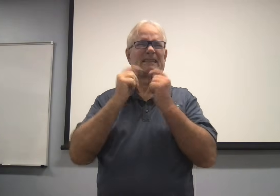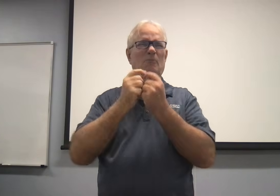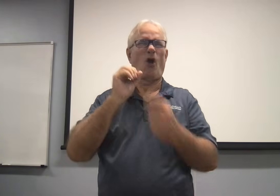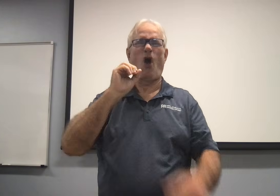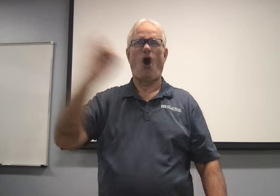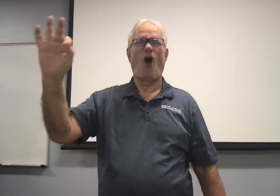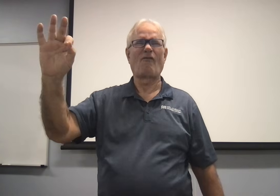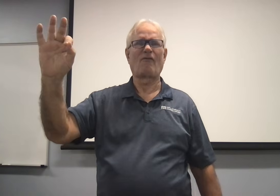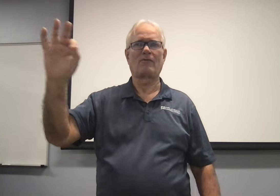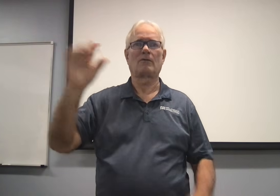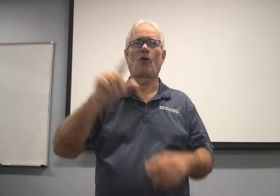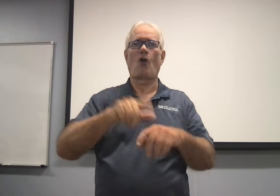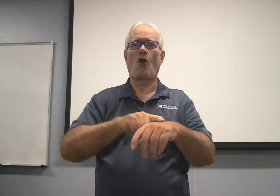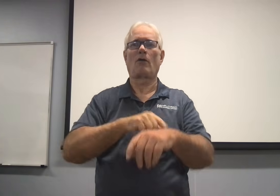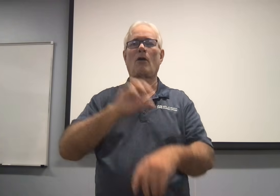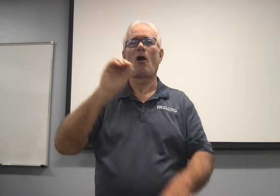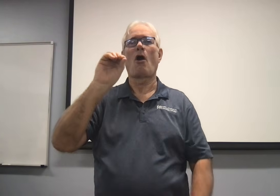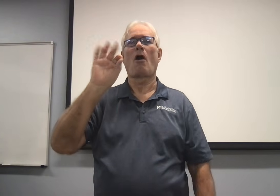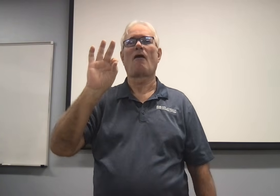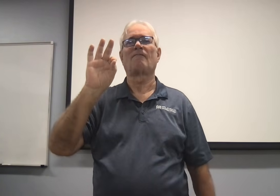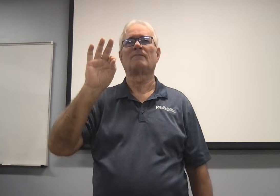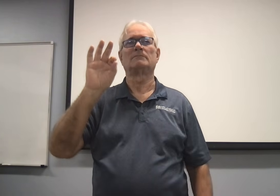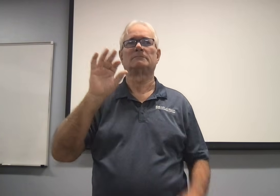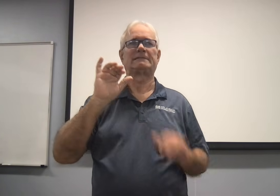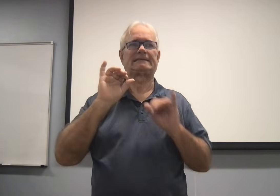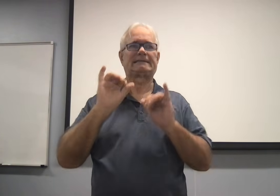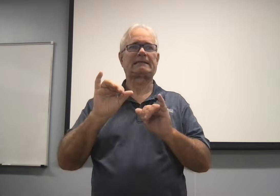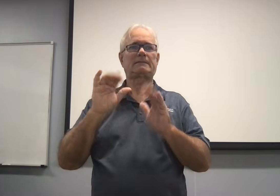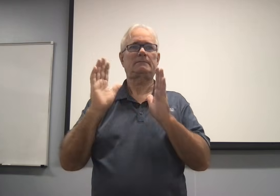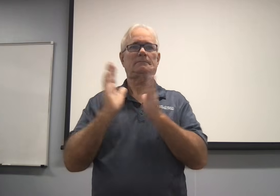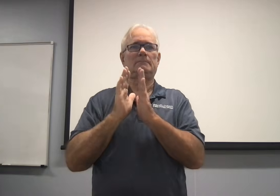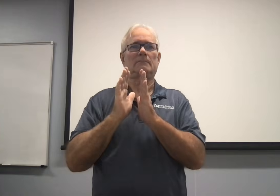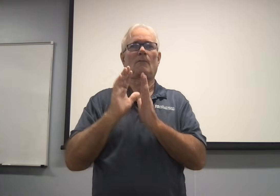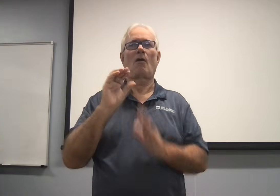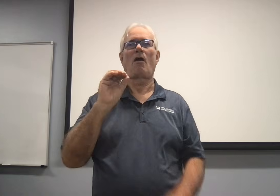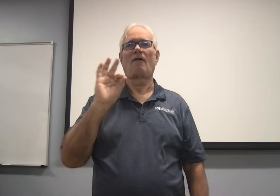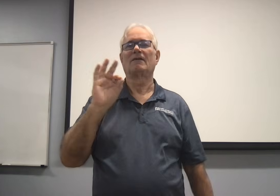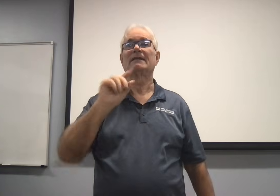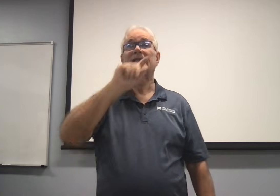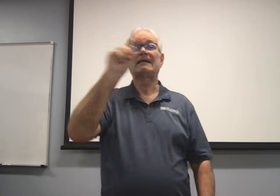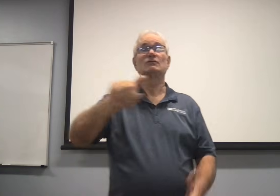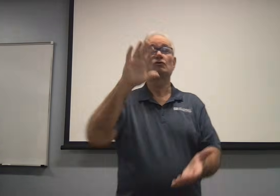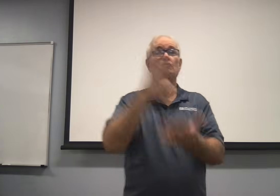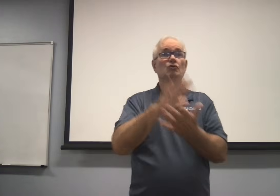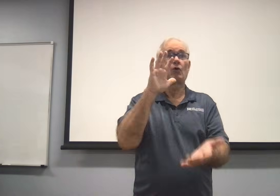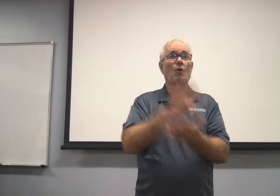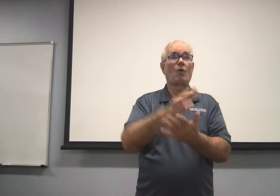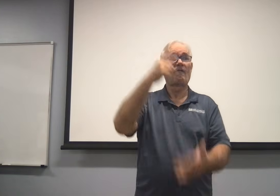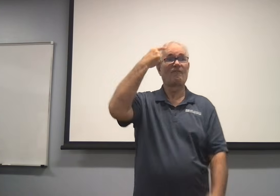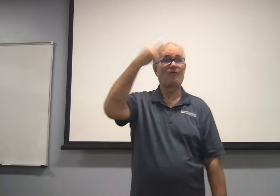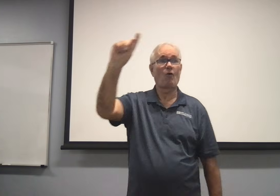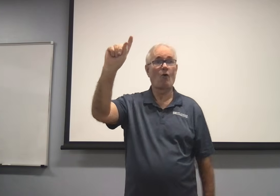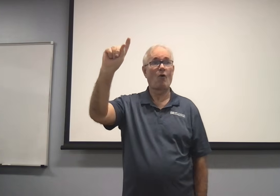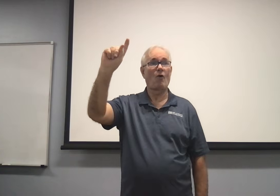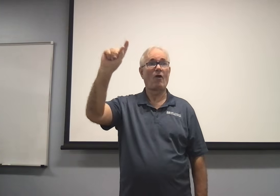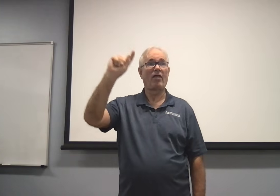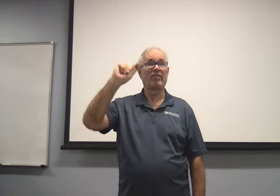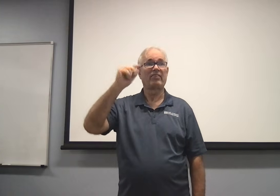side. My team is off. And then of stays in position. Of. The